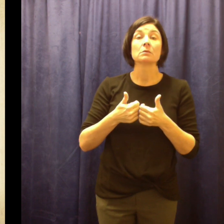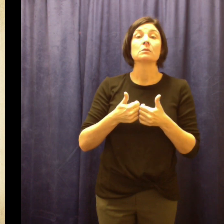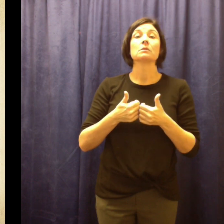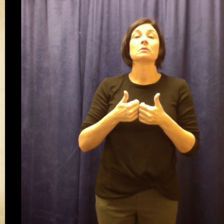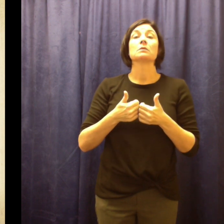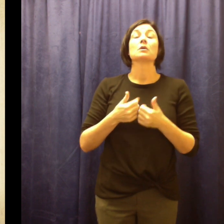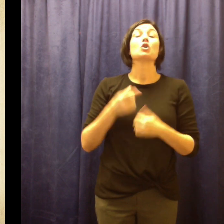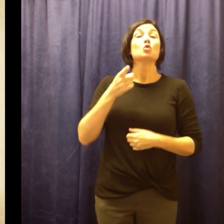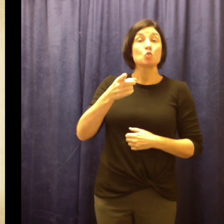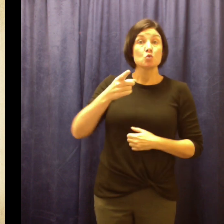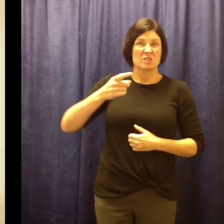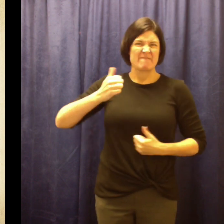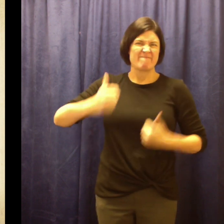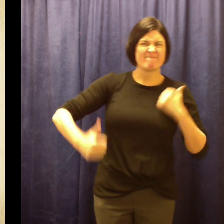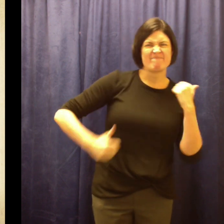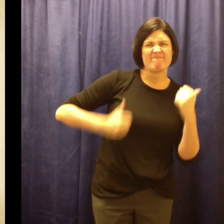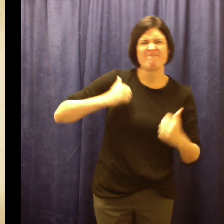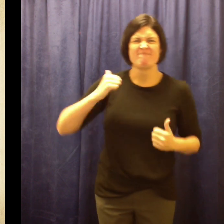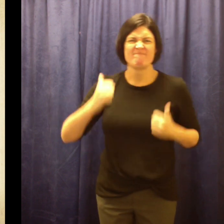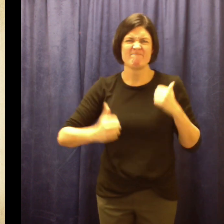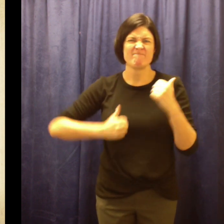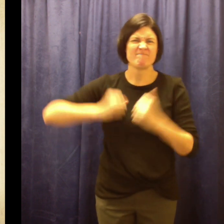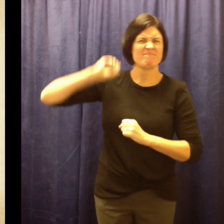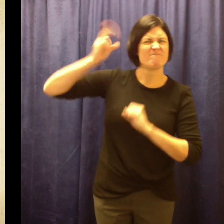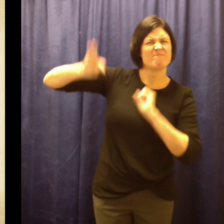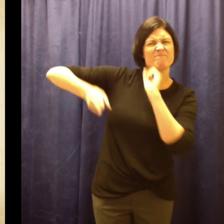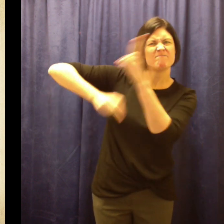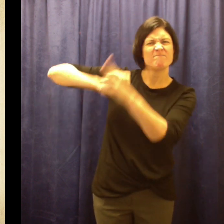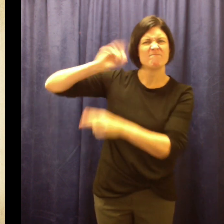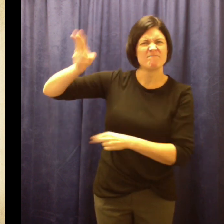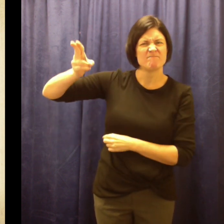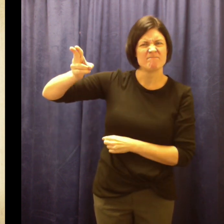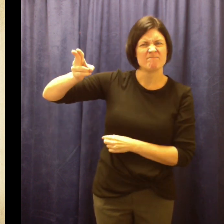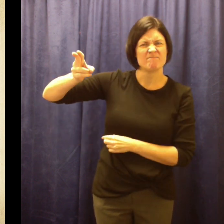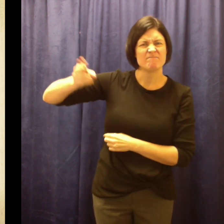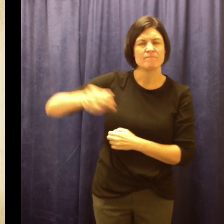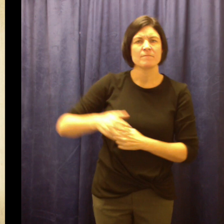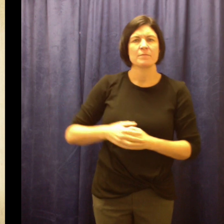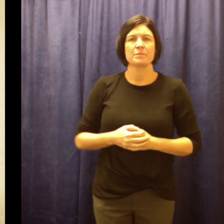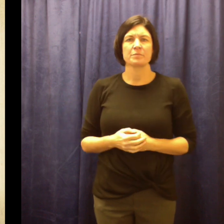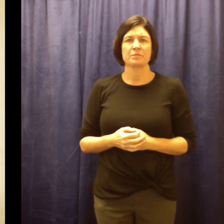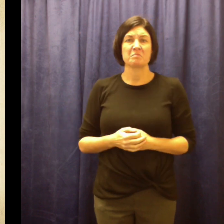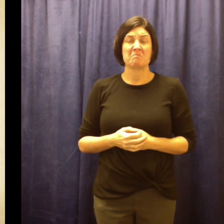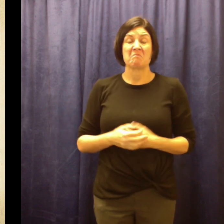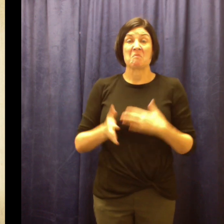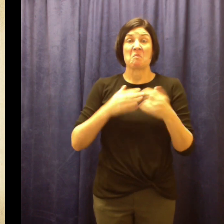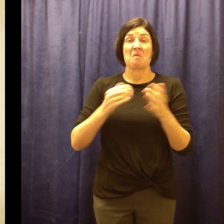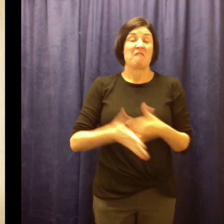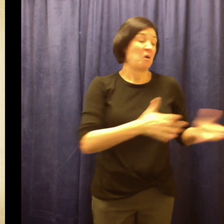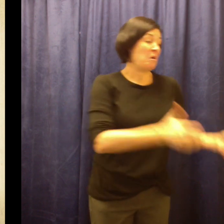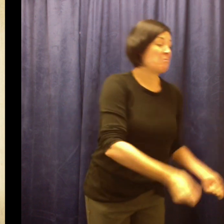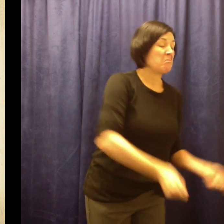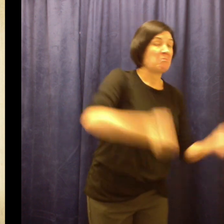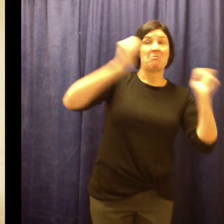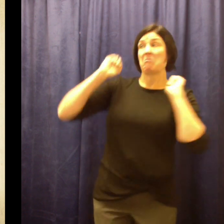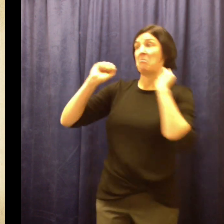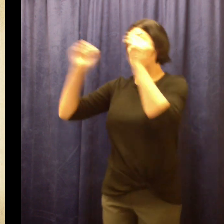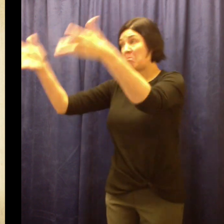acting as aggressively as possible against him or her, throwing items and improvising